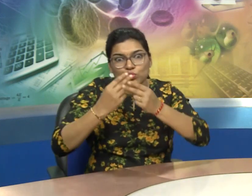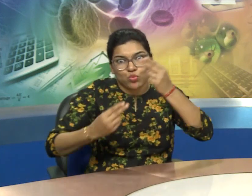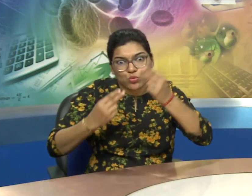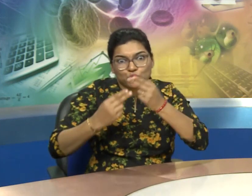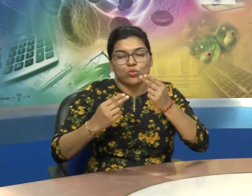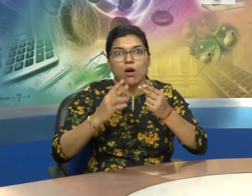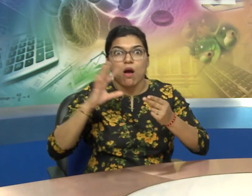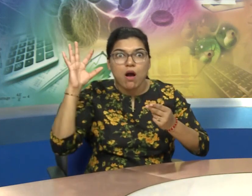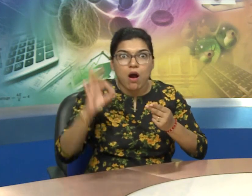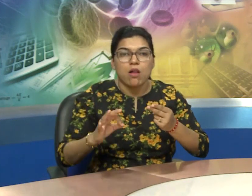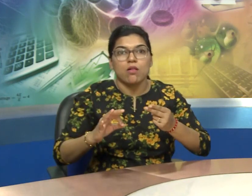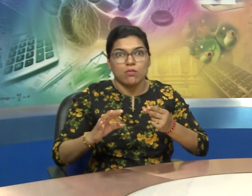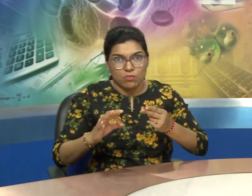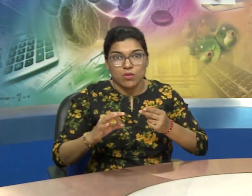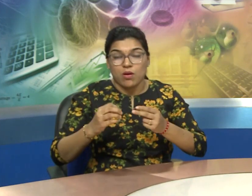national bibliography.